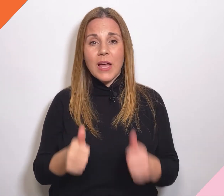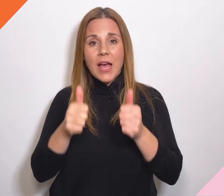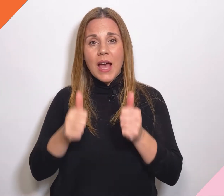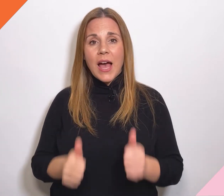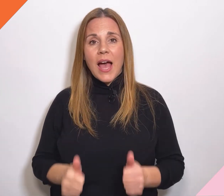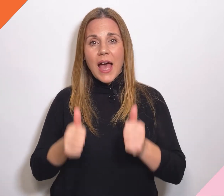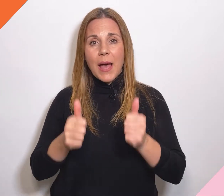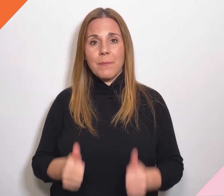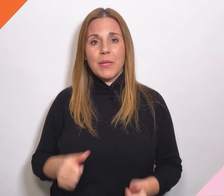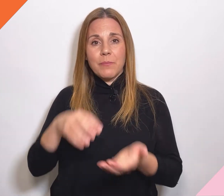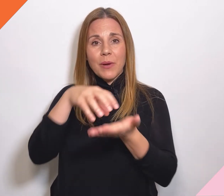Happy